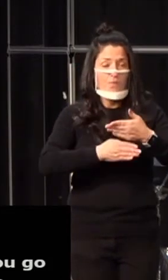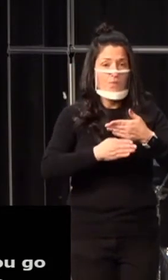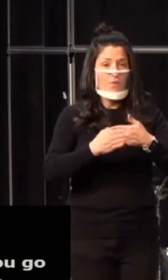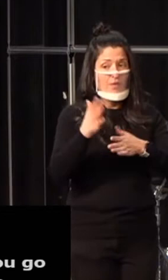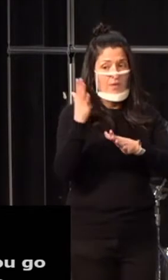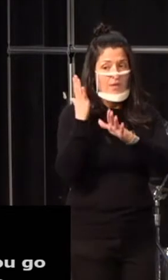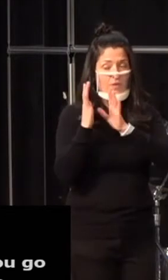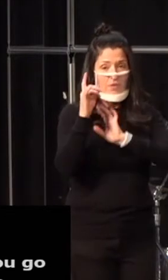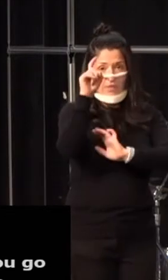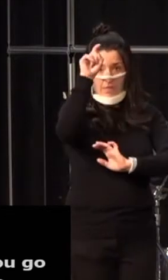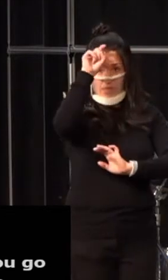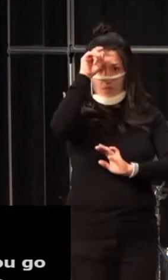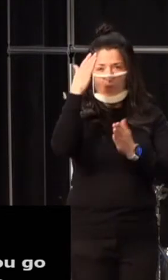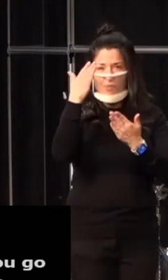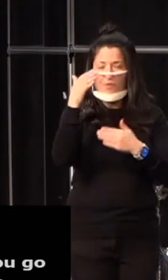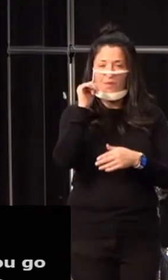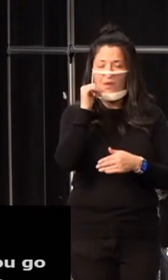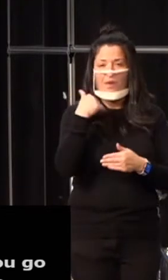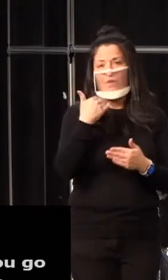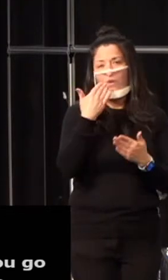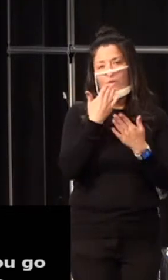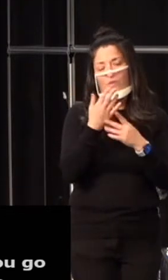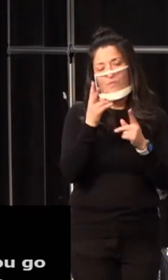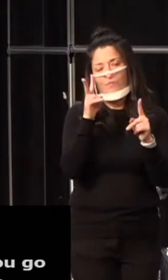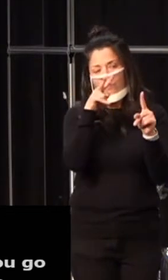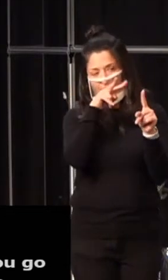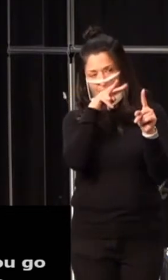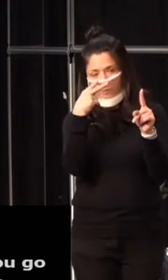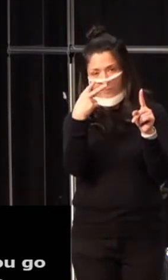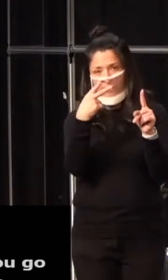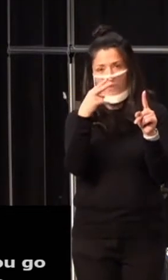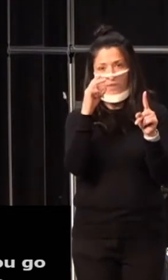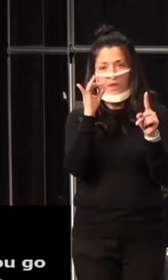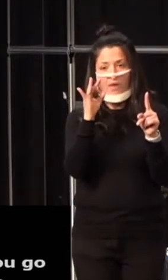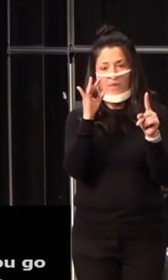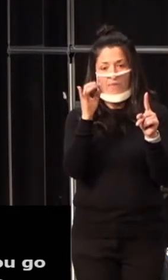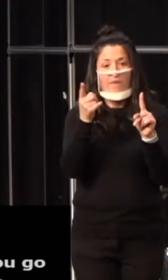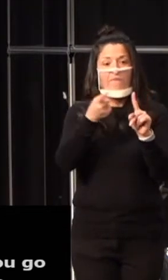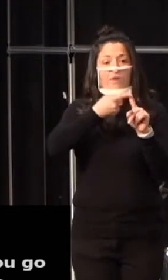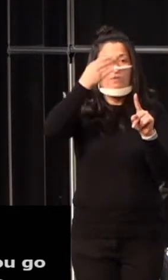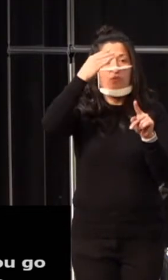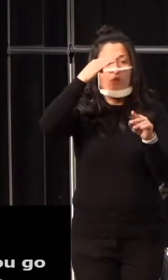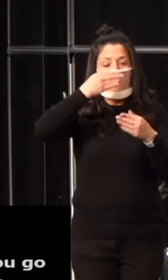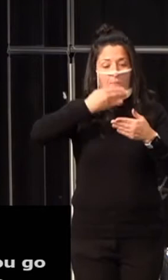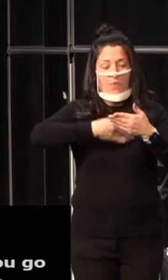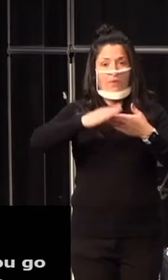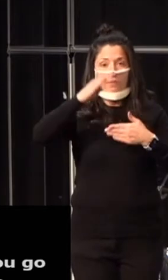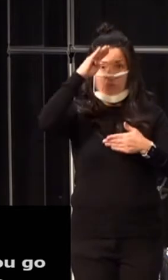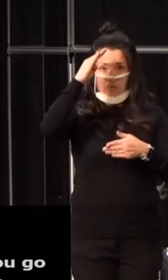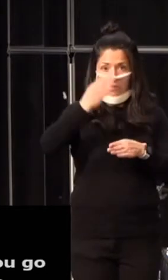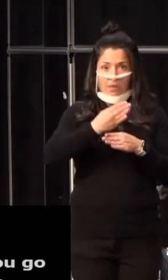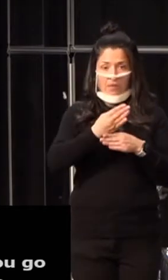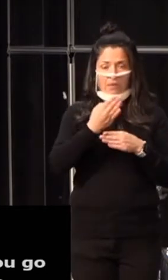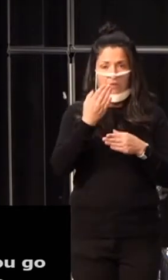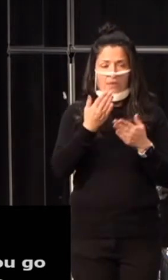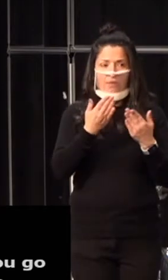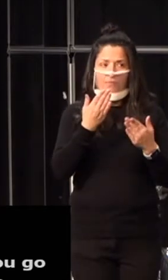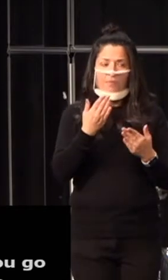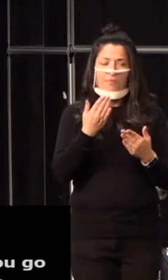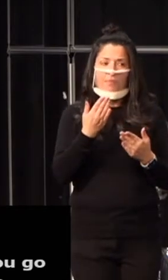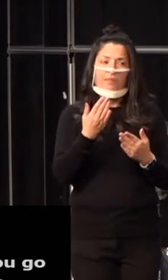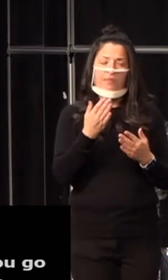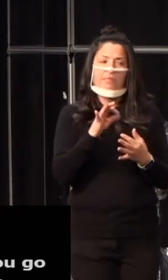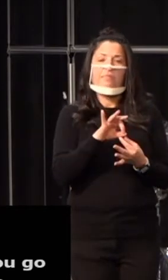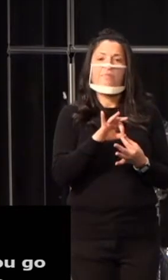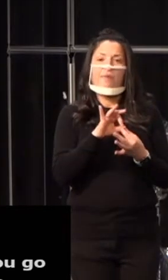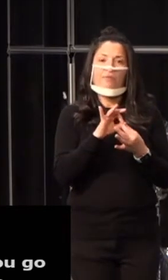unhealthy view of the firstborn. It was the firstborn was sacred and special, according to the ancient Egyptians. And so God's